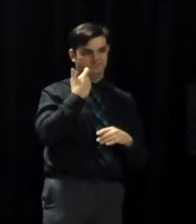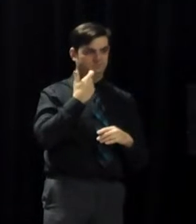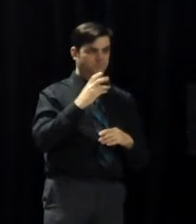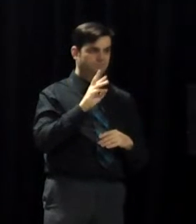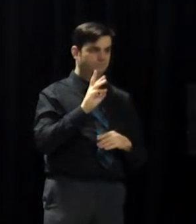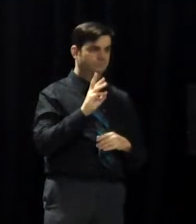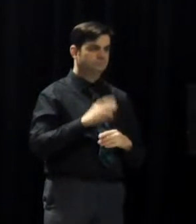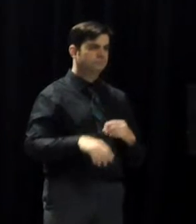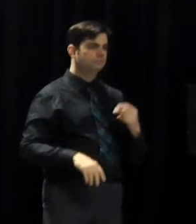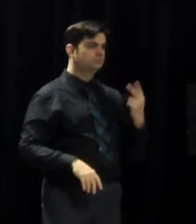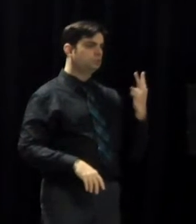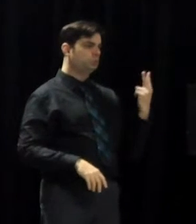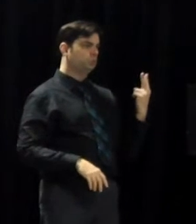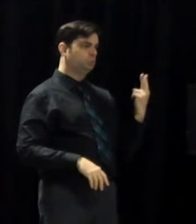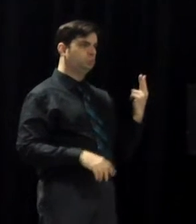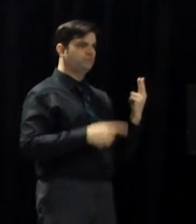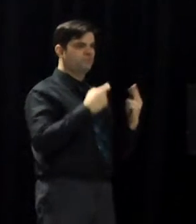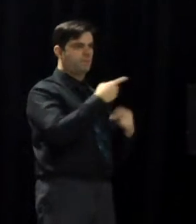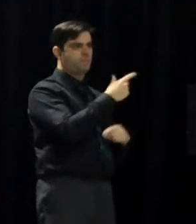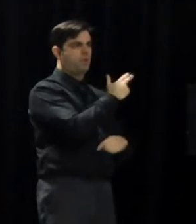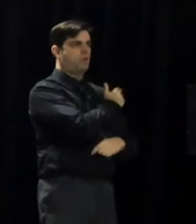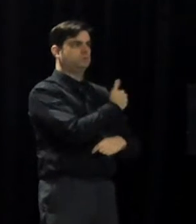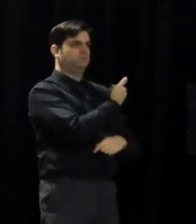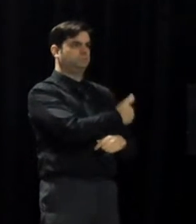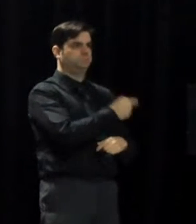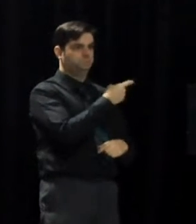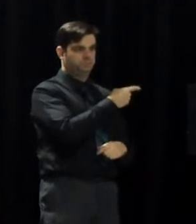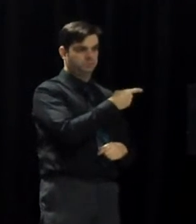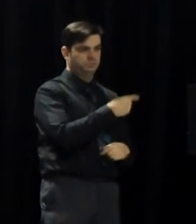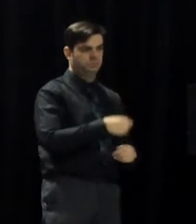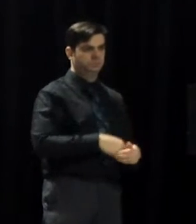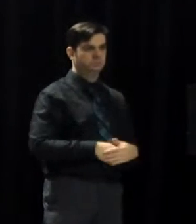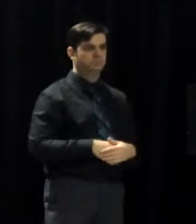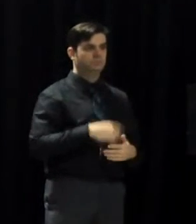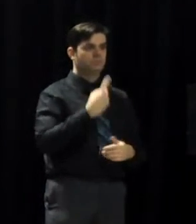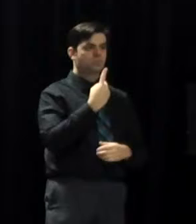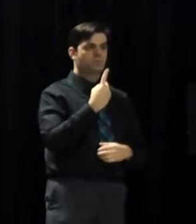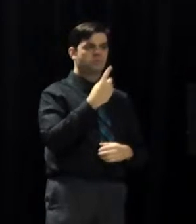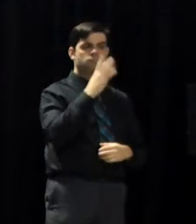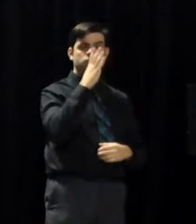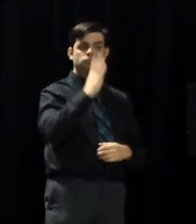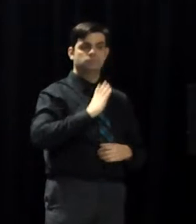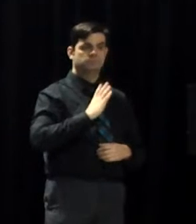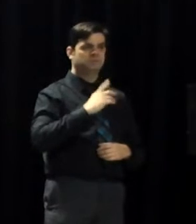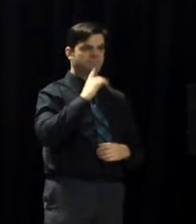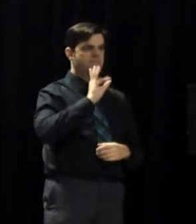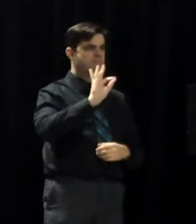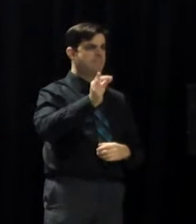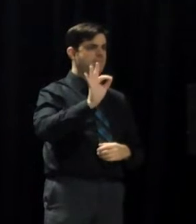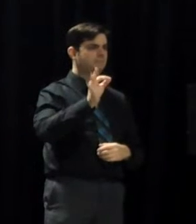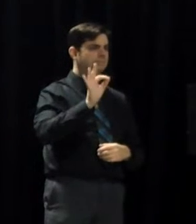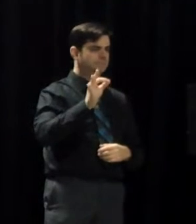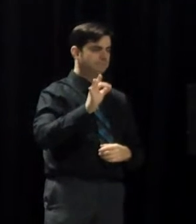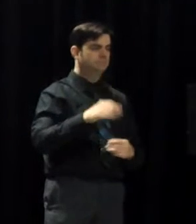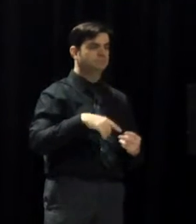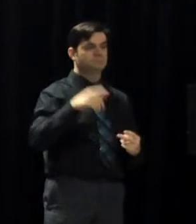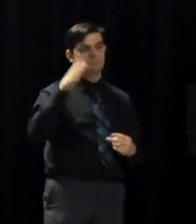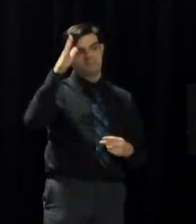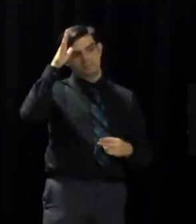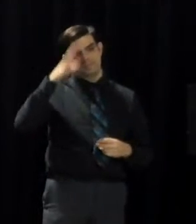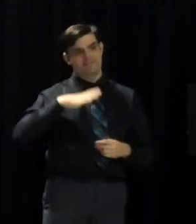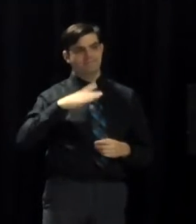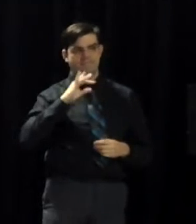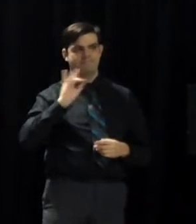We lost a female in her 90s, a male in his 80s, and then we lost 4 of